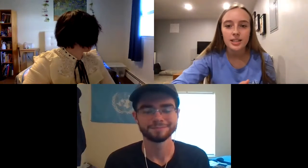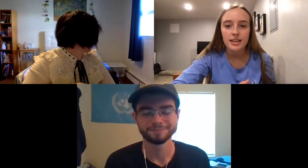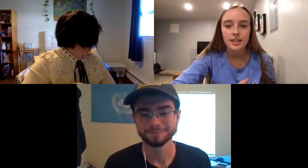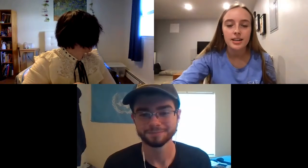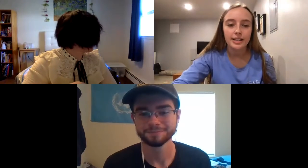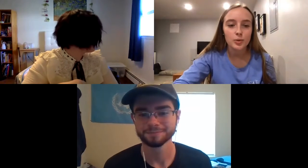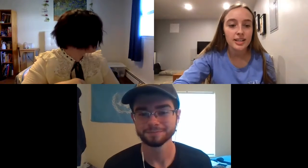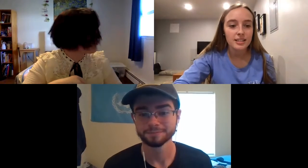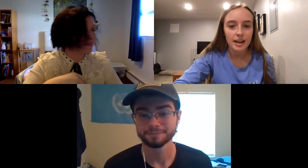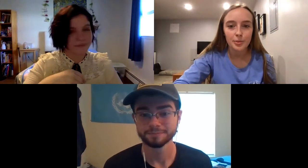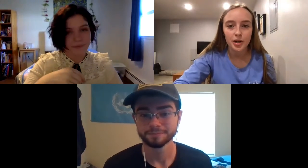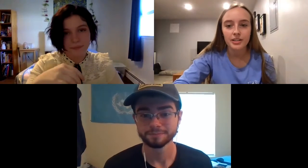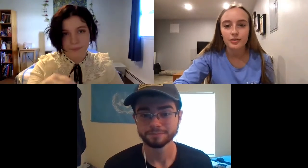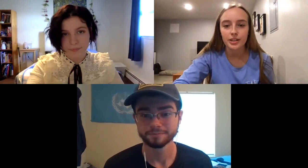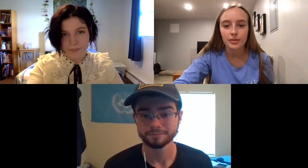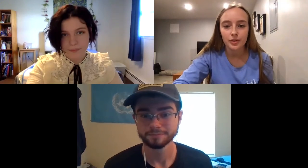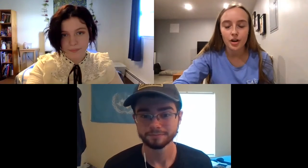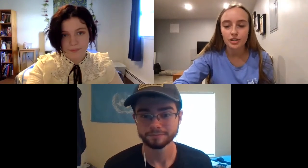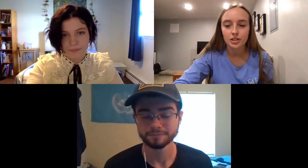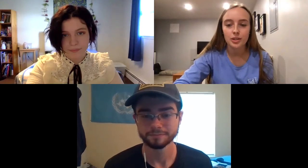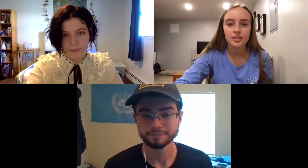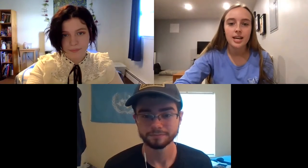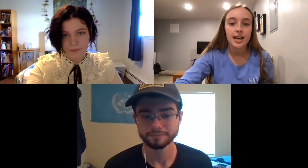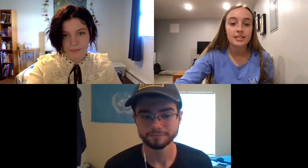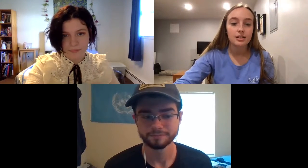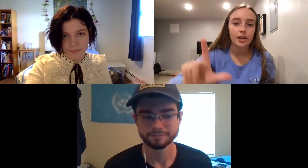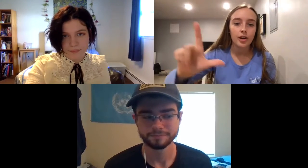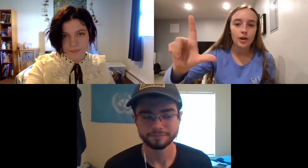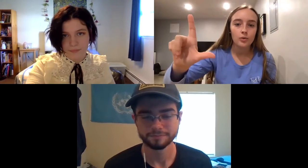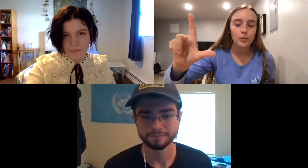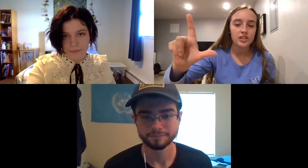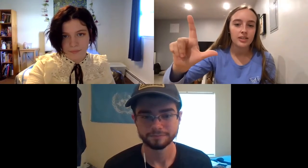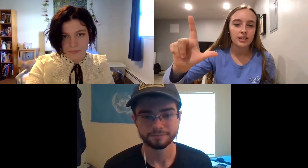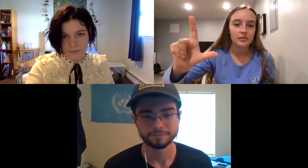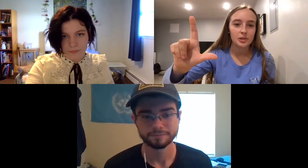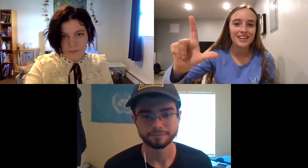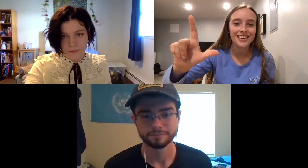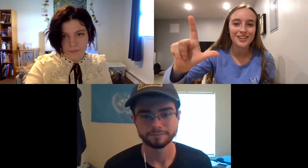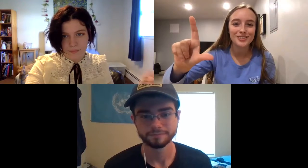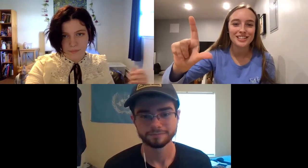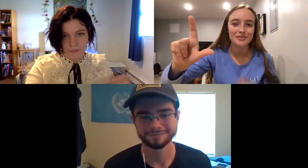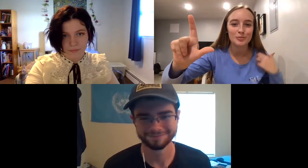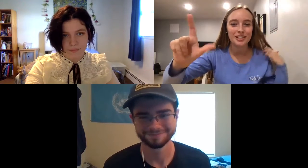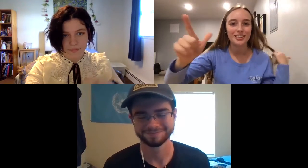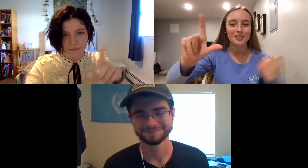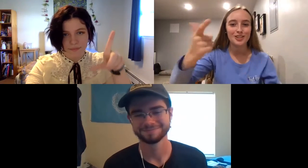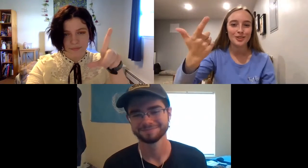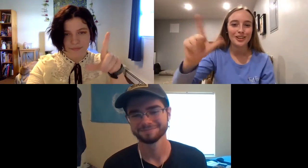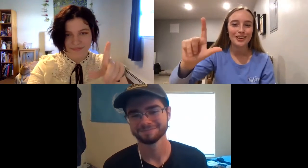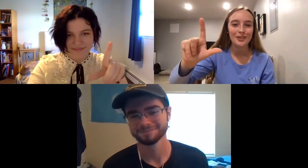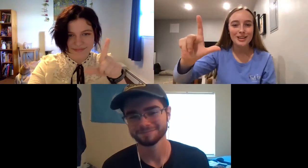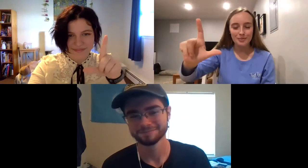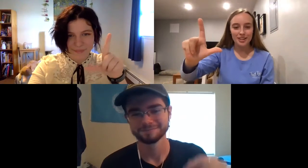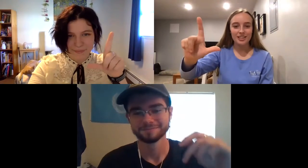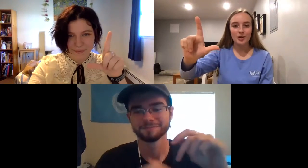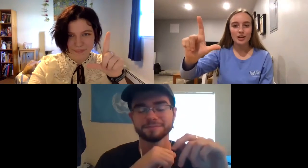Great. The next one is library relevant for college students. It's the letter L, which I think everyone knows this. If you speak English, you know the